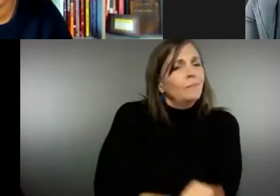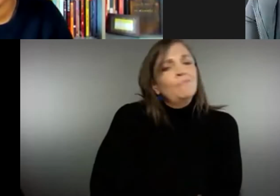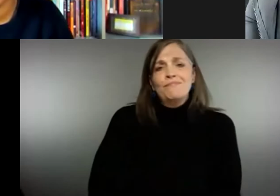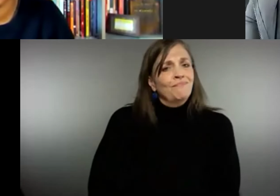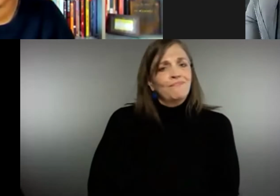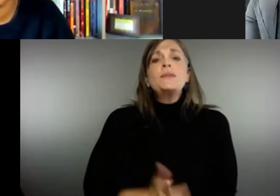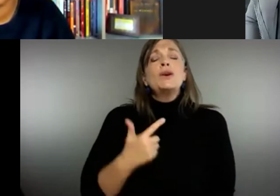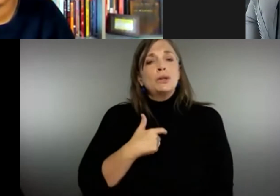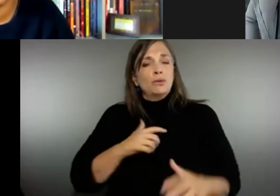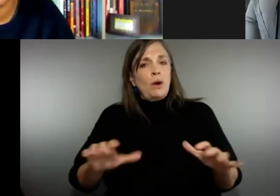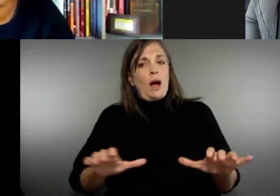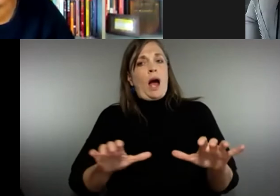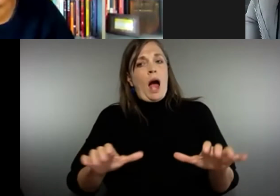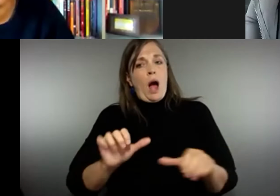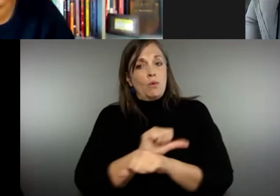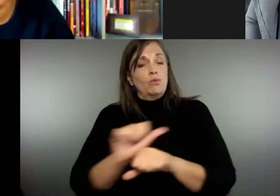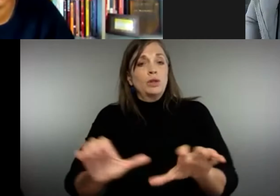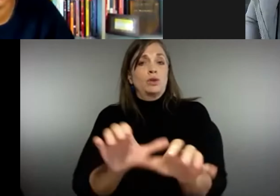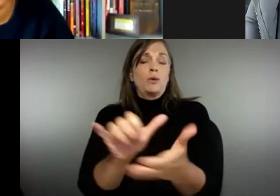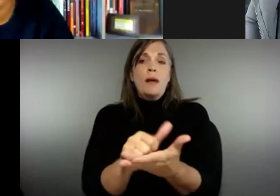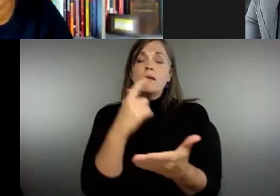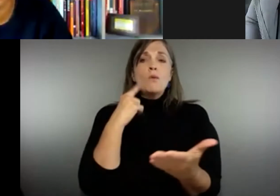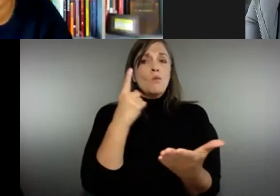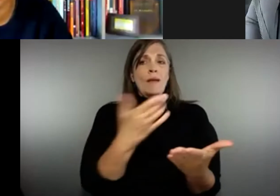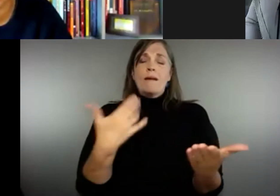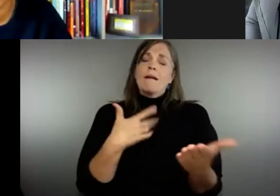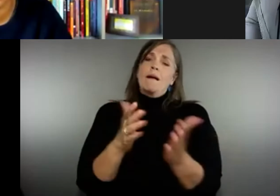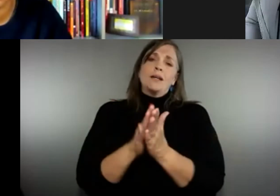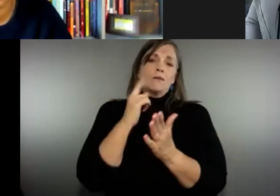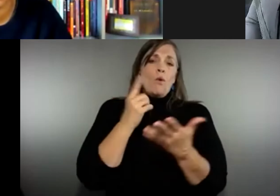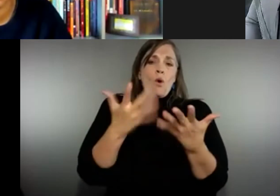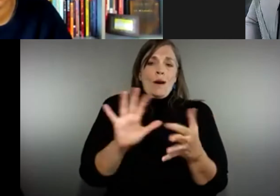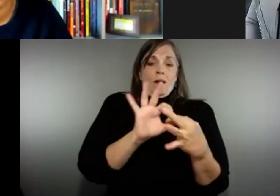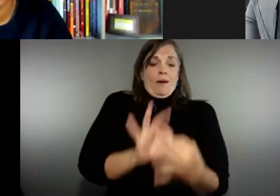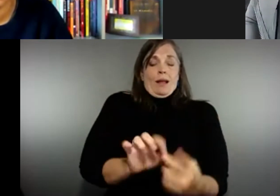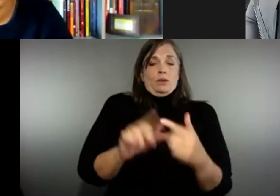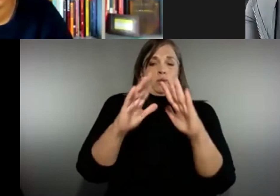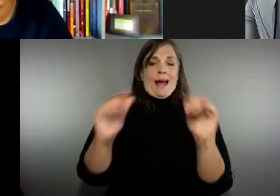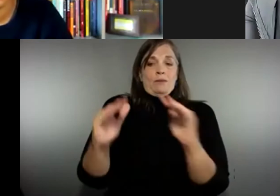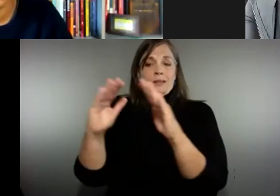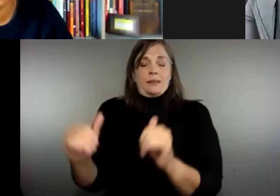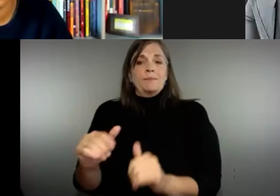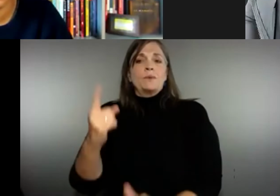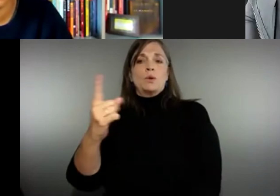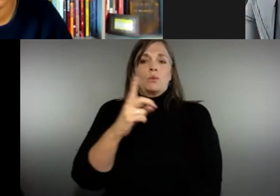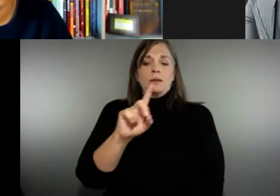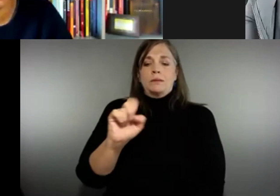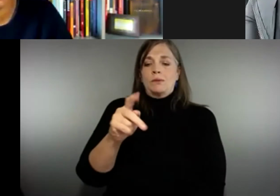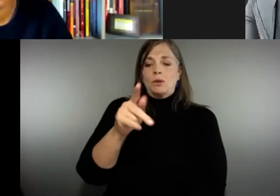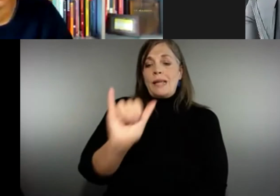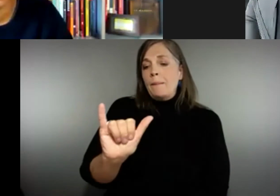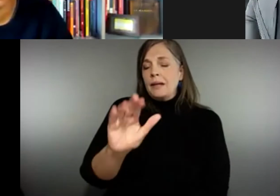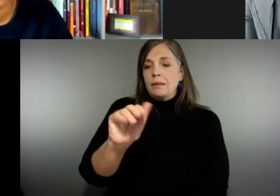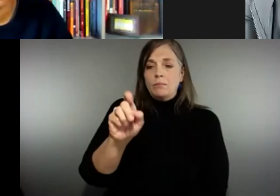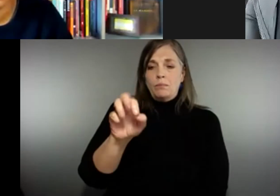so i would work to do that one of the the things i've called for already um in terms of housing is a deputy mayor that would actually not